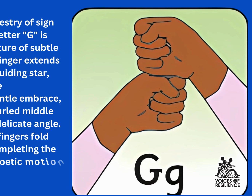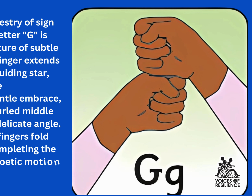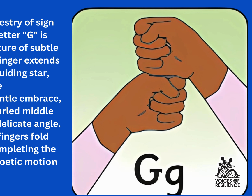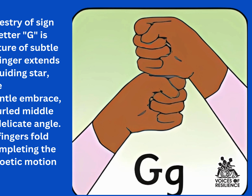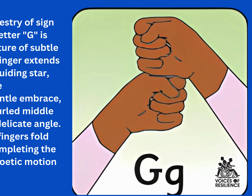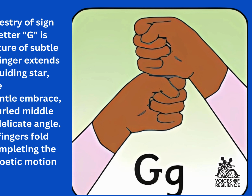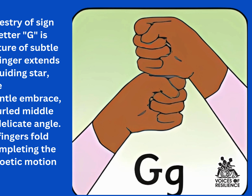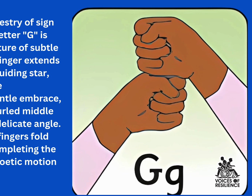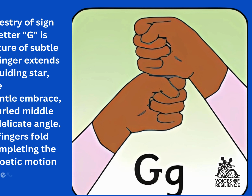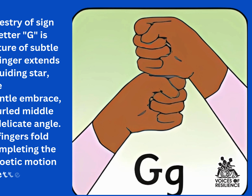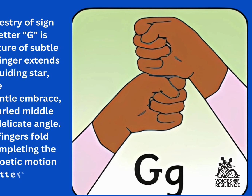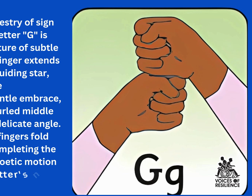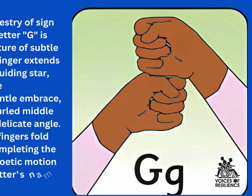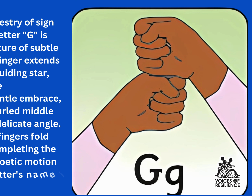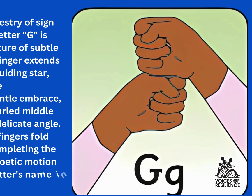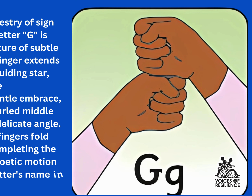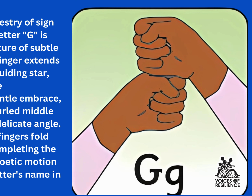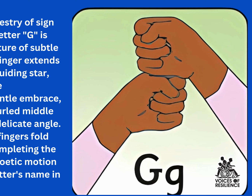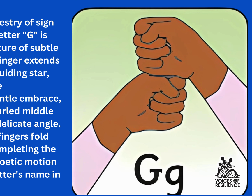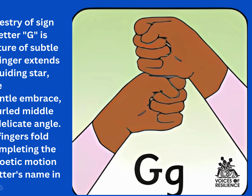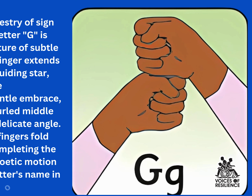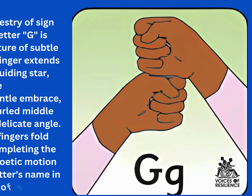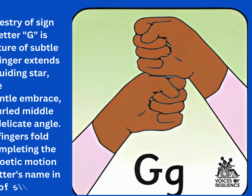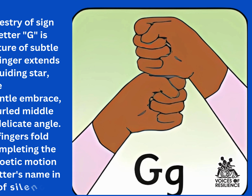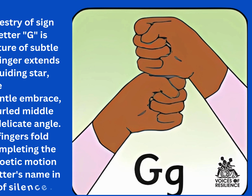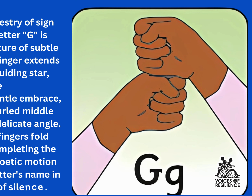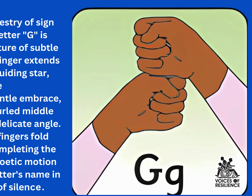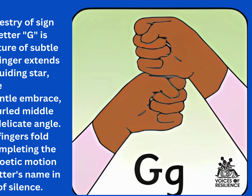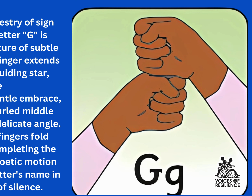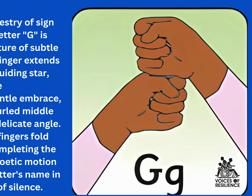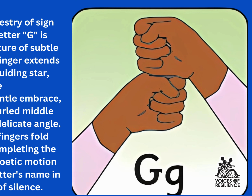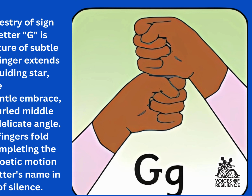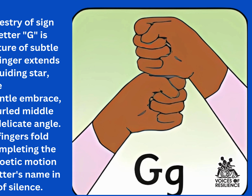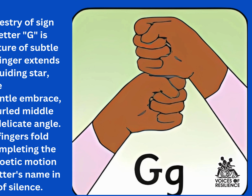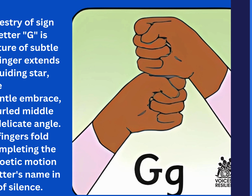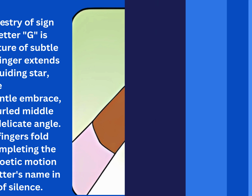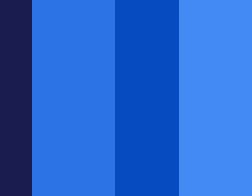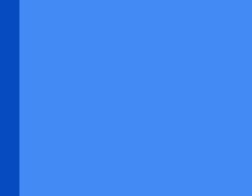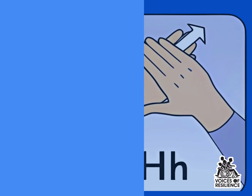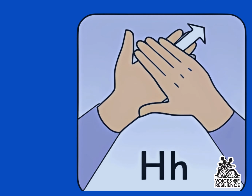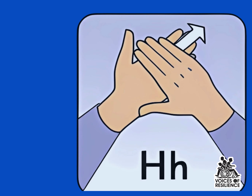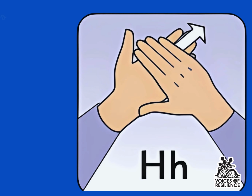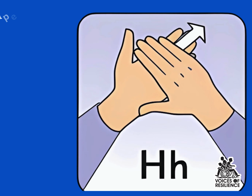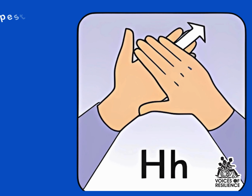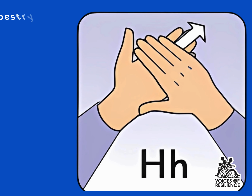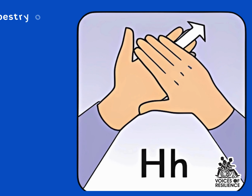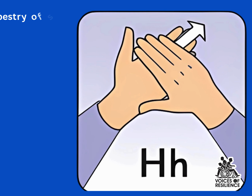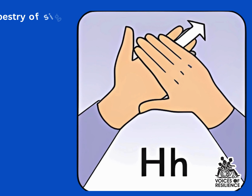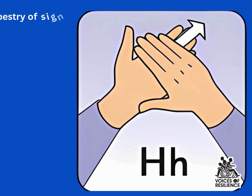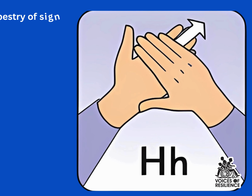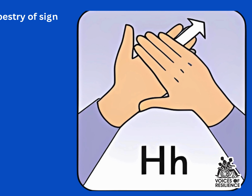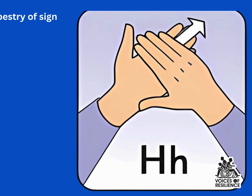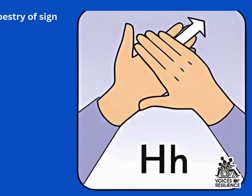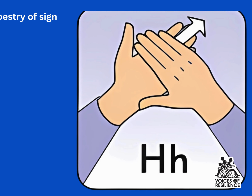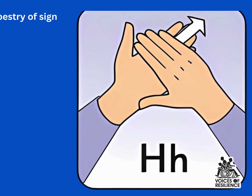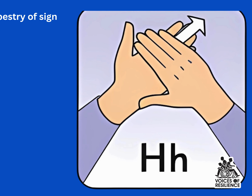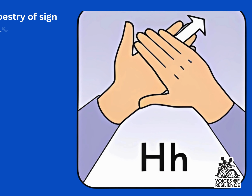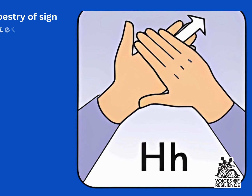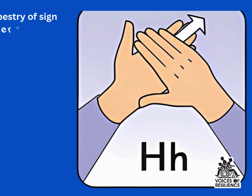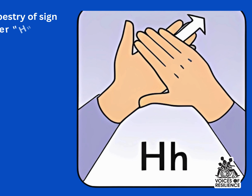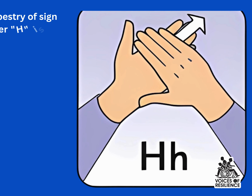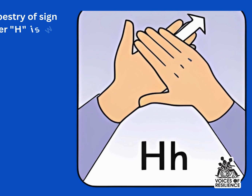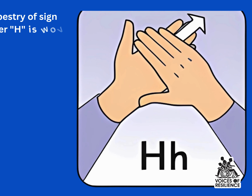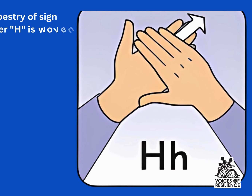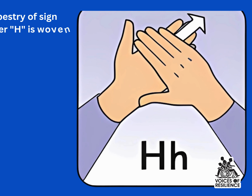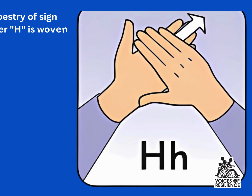the shape, a quiet, poetic motion that speaks the letter's name in the language of silence. In the lyrical tapestry of sign language,